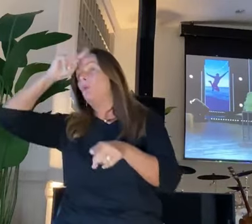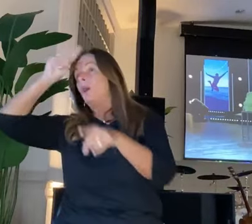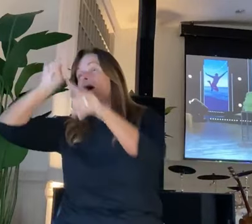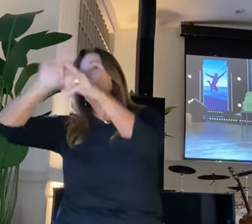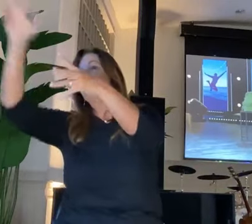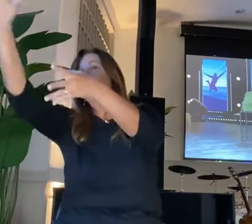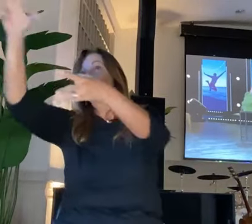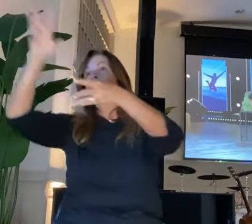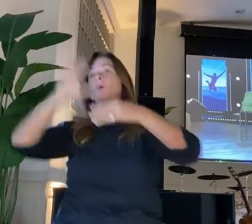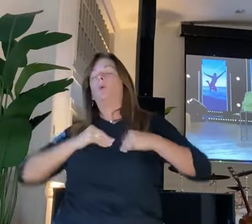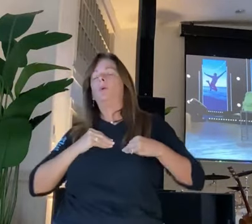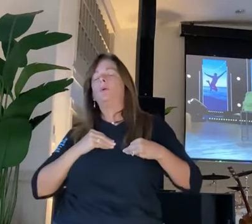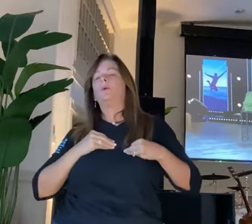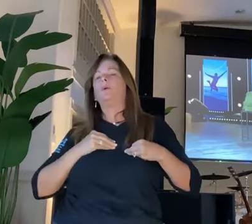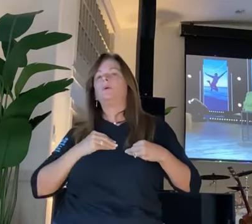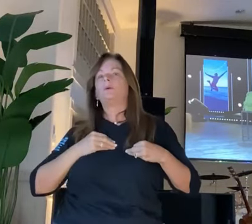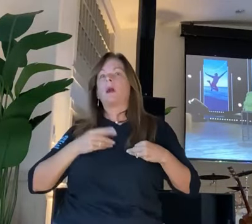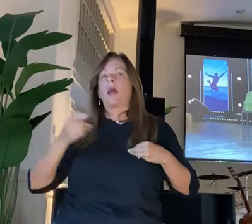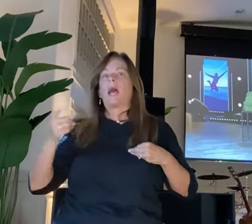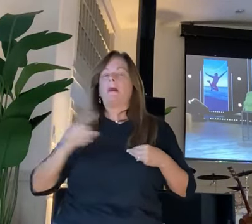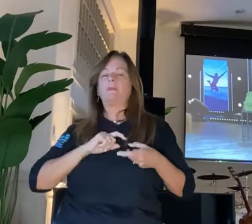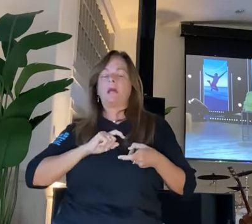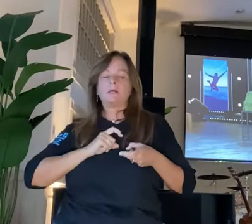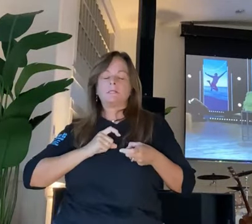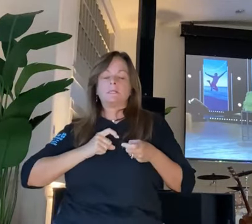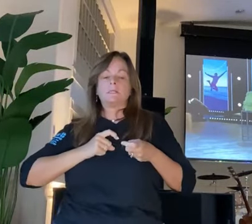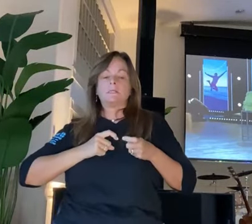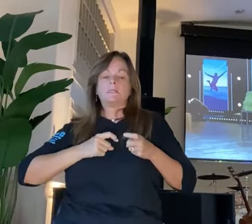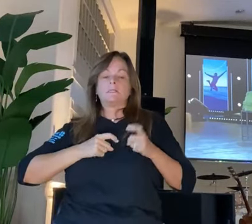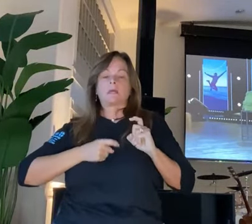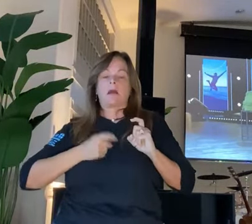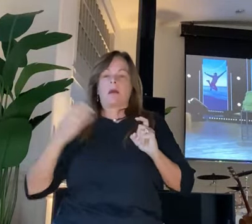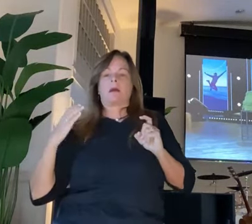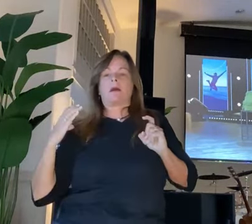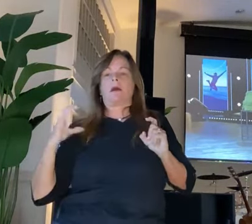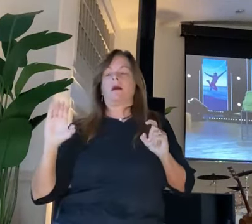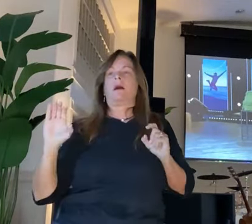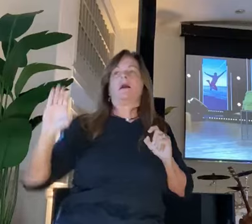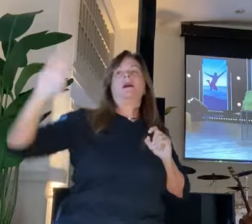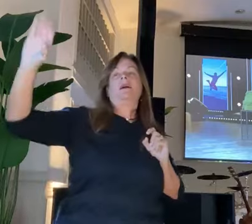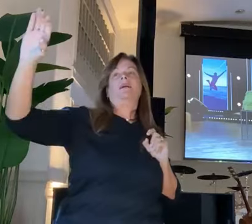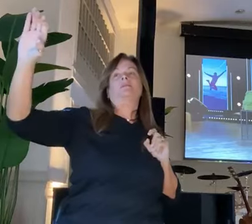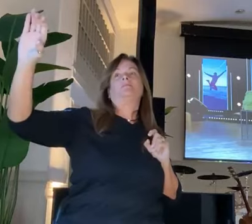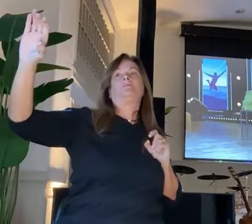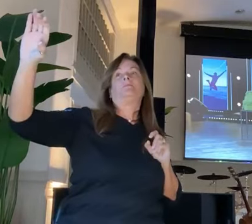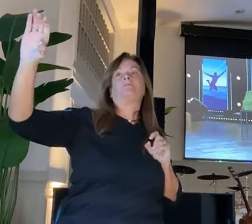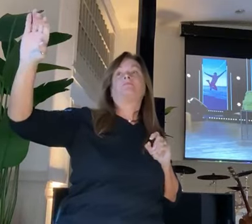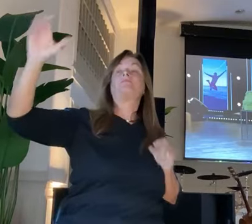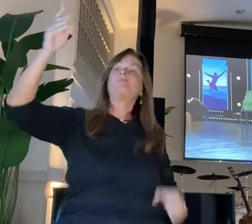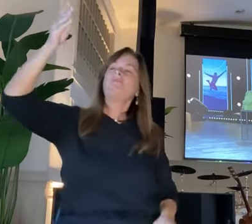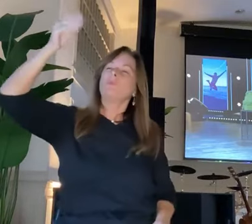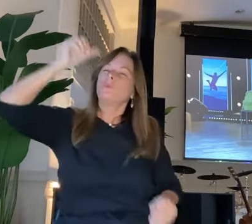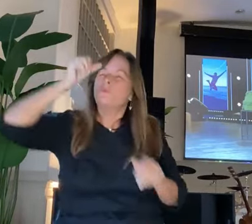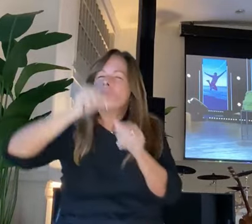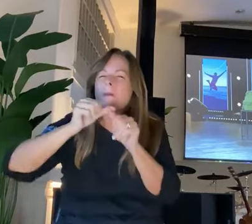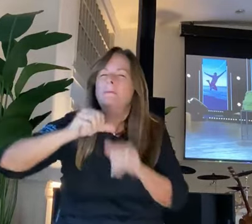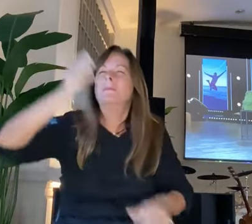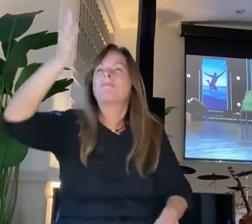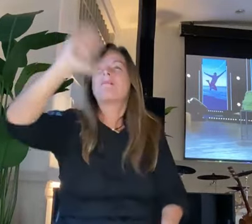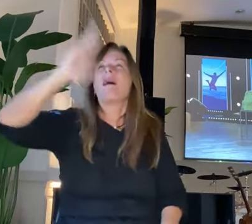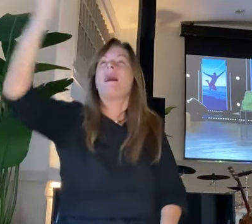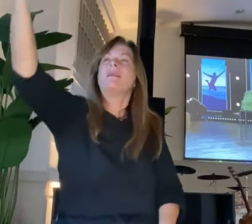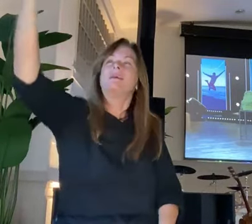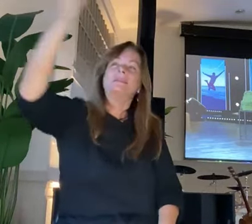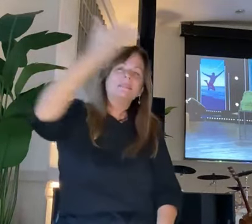live inside of you and control you. But you got to give it, you got to tap into that power. You're going to access the power of God that wants